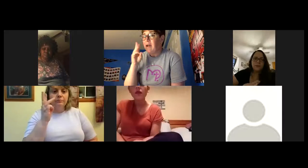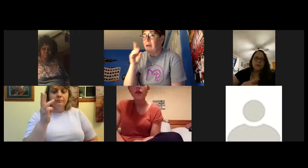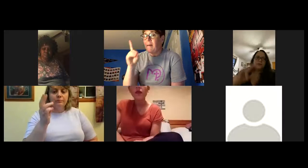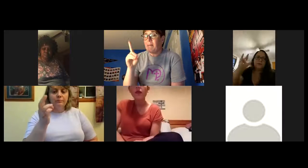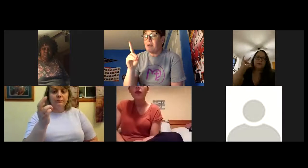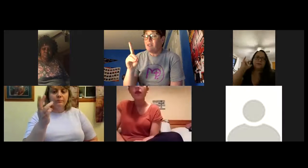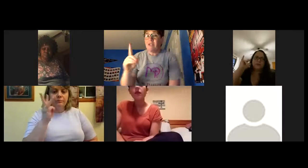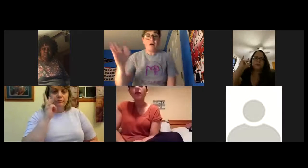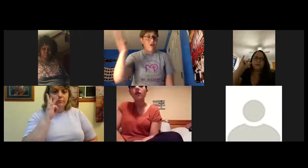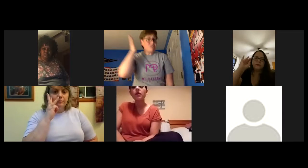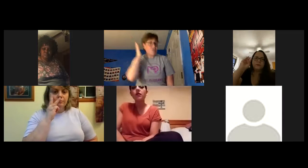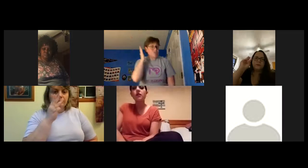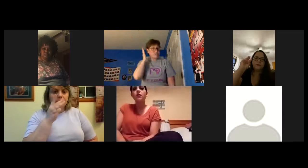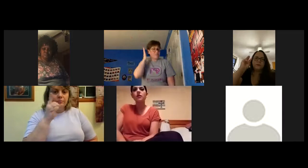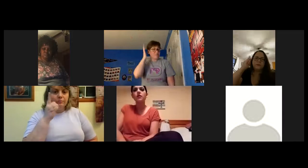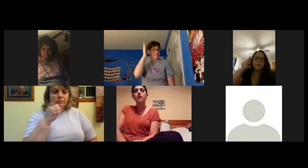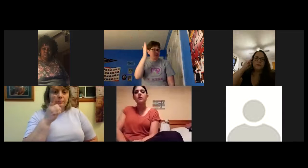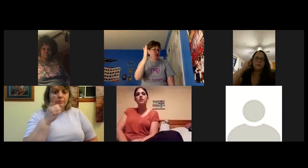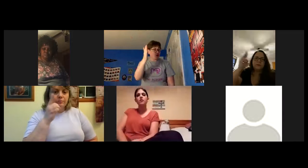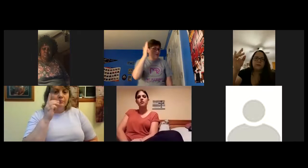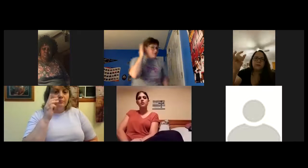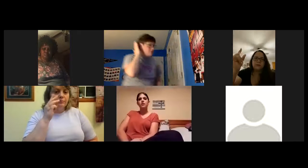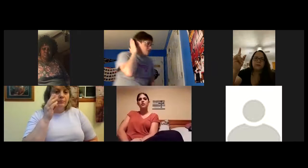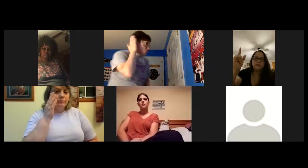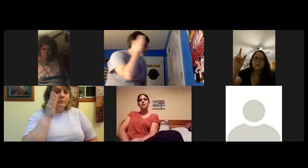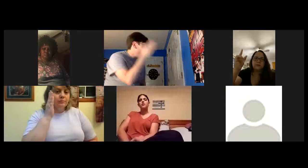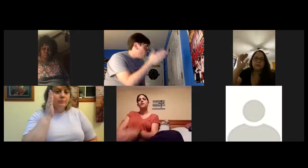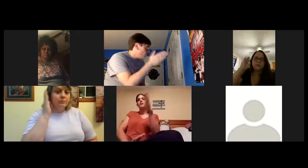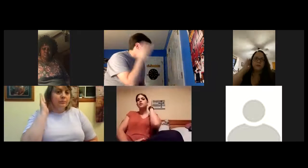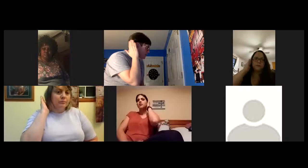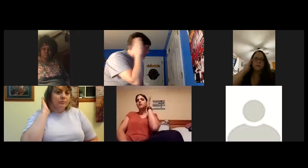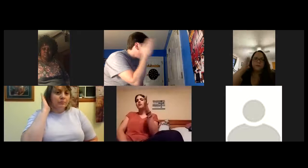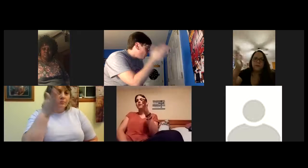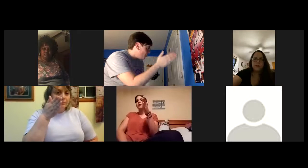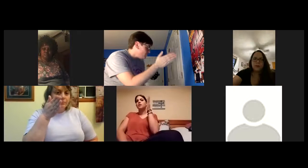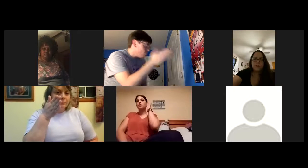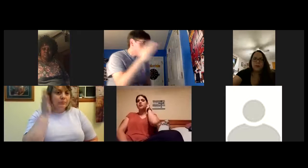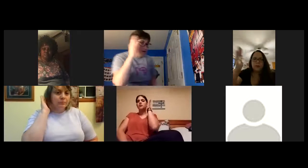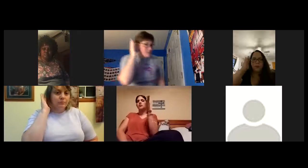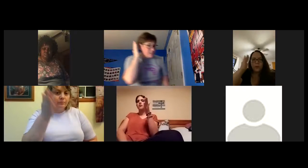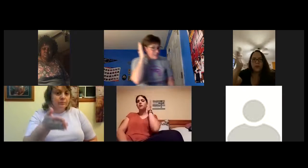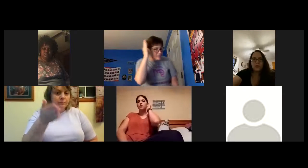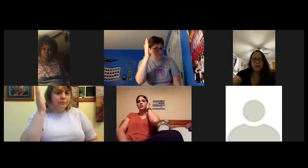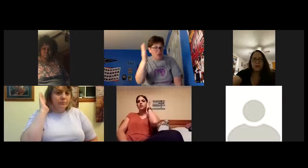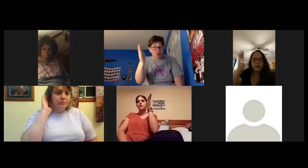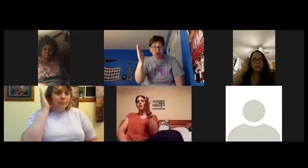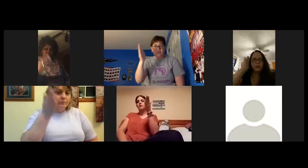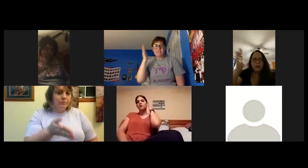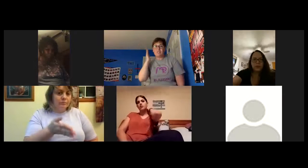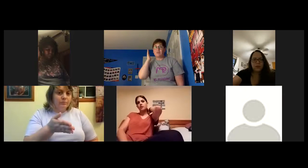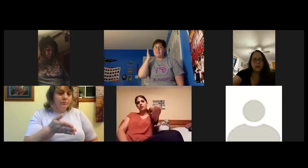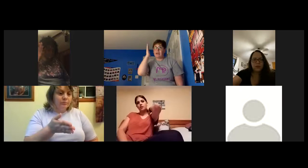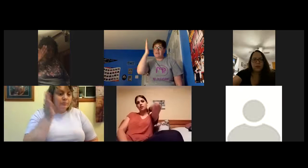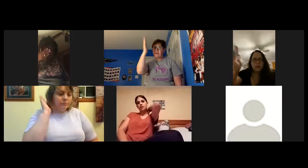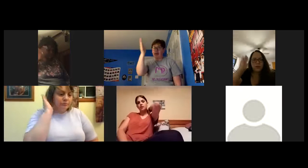D, but you can also just simply go, I would, I will. This is the future.